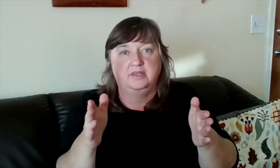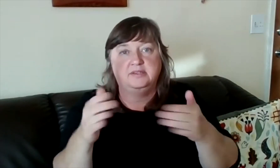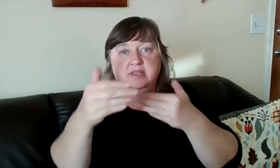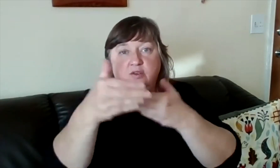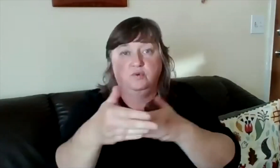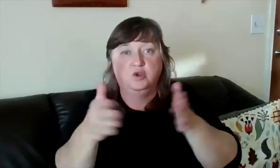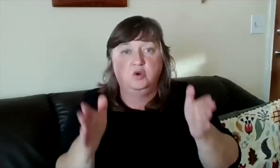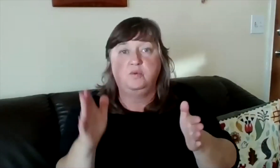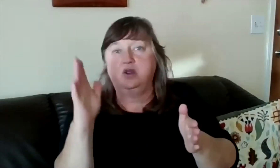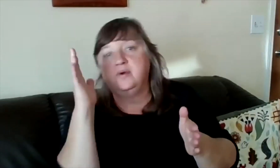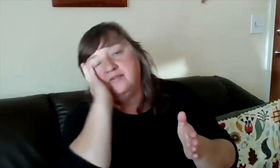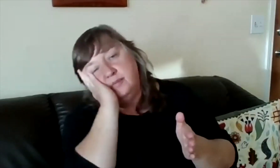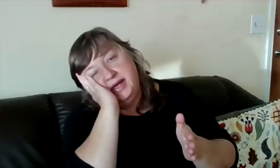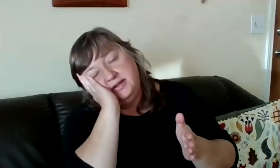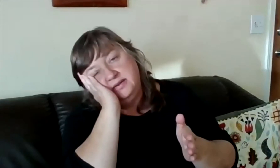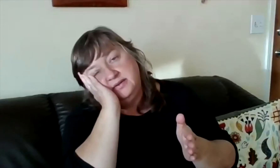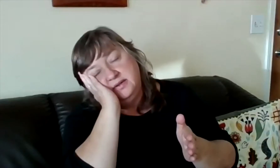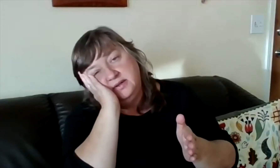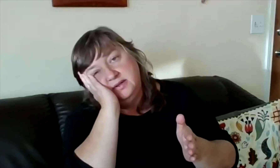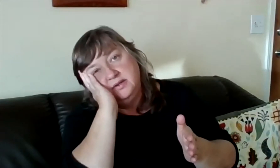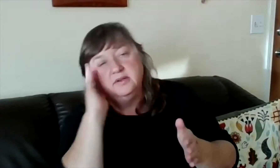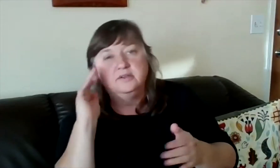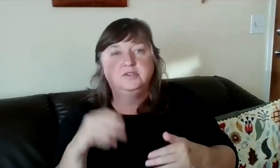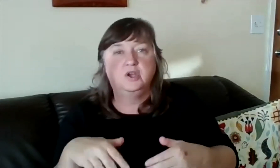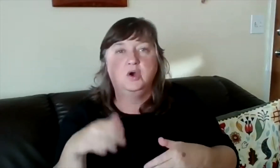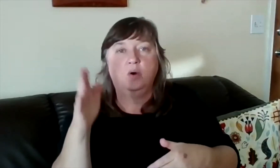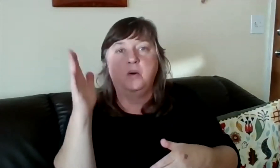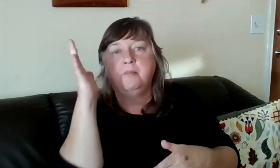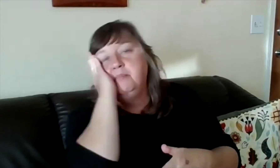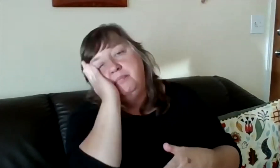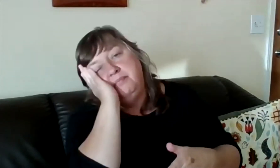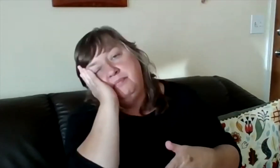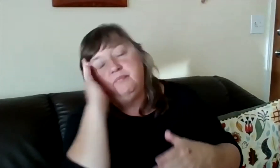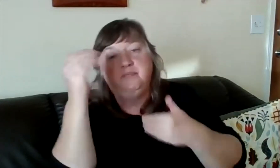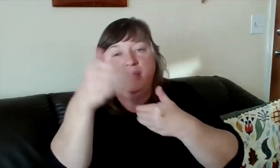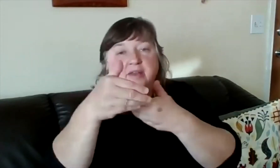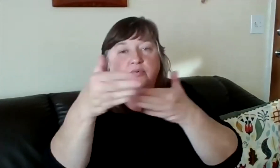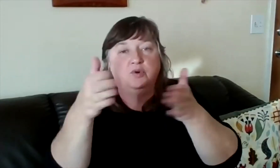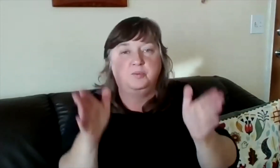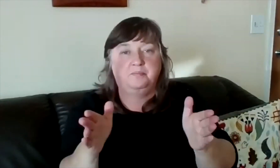is the room where you have a bed. So bedroom.